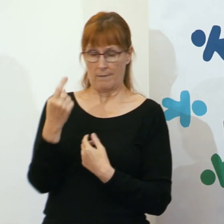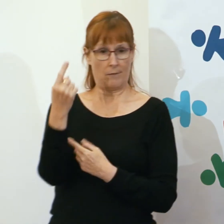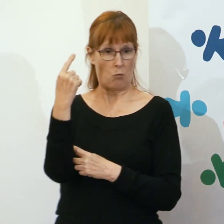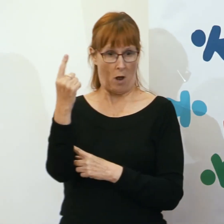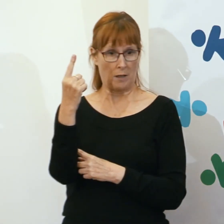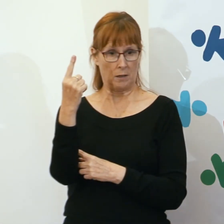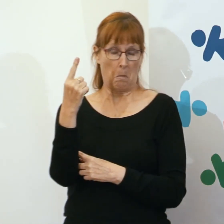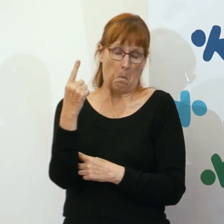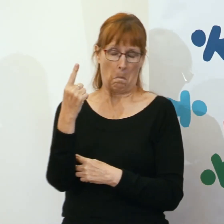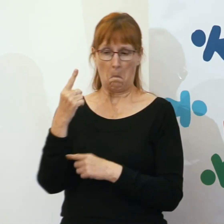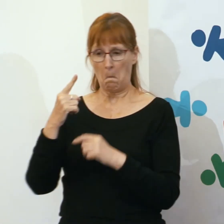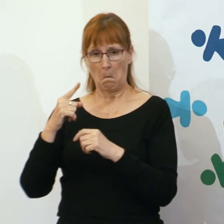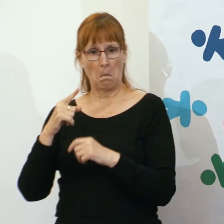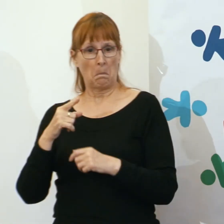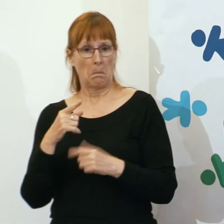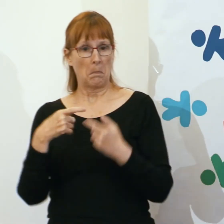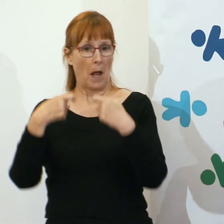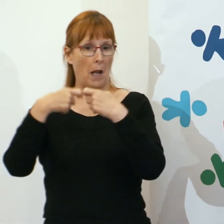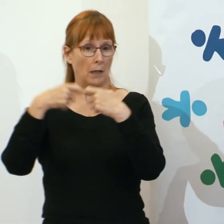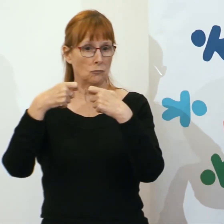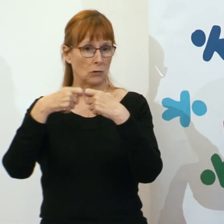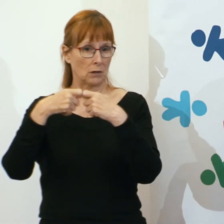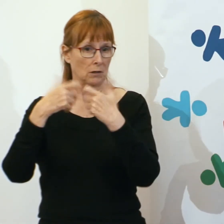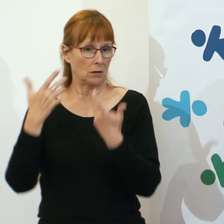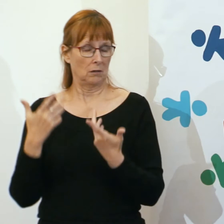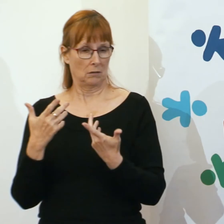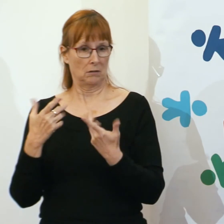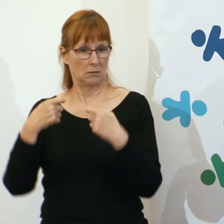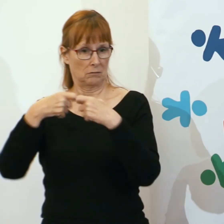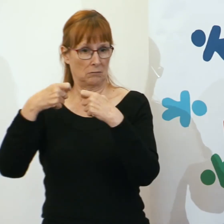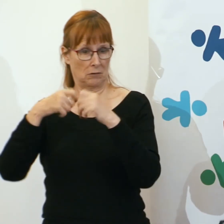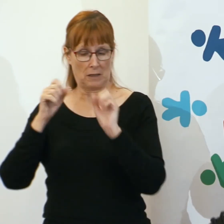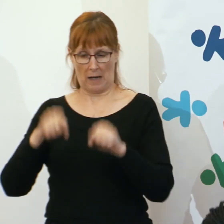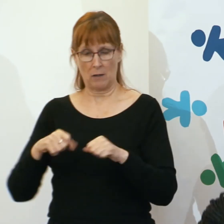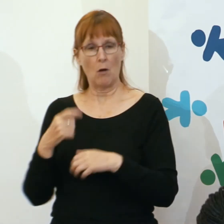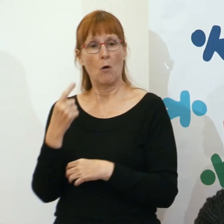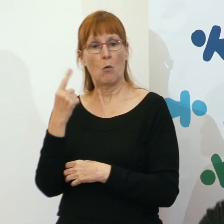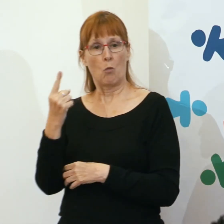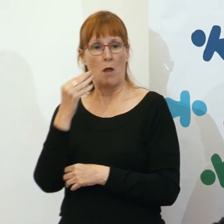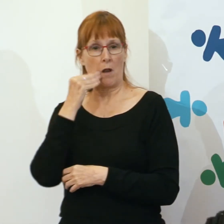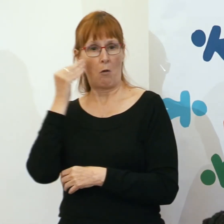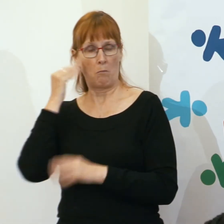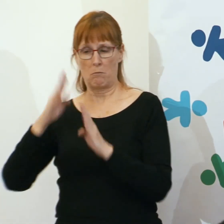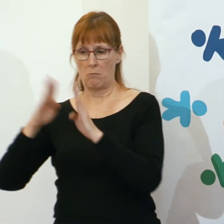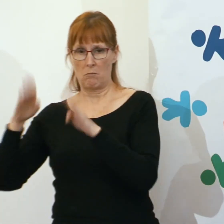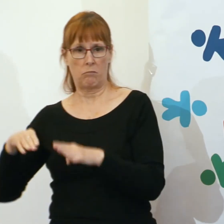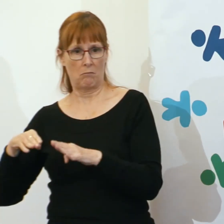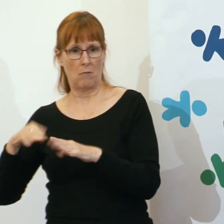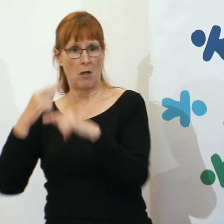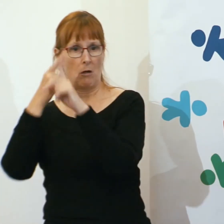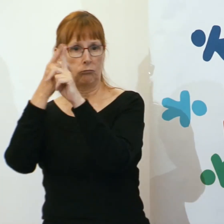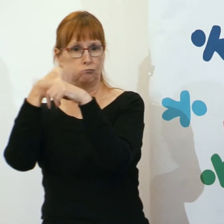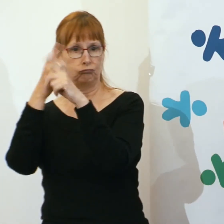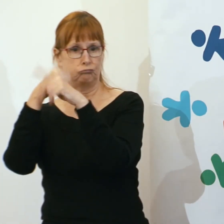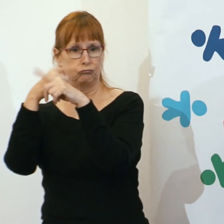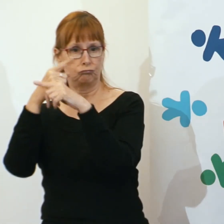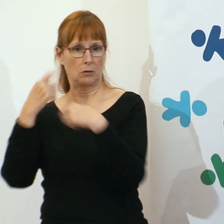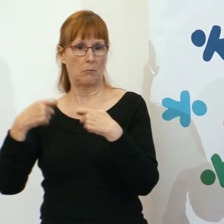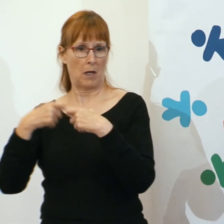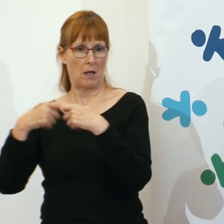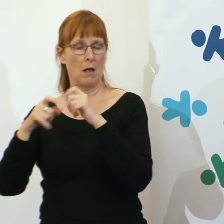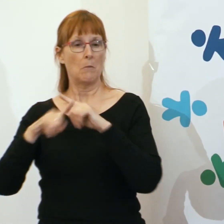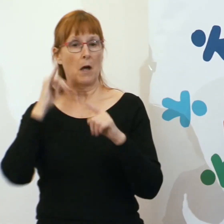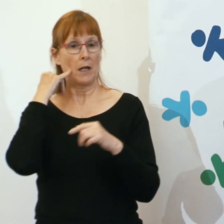grid, they can light up the world. So we need to connect ourselves in service of